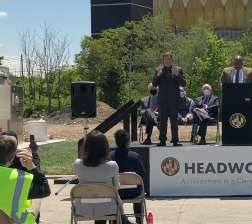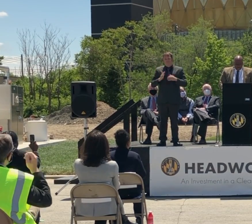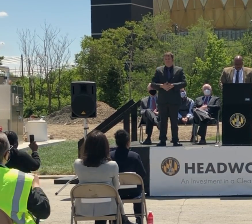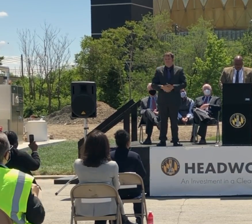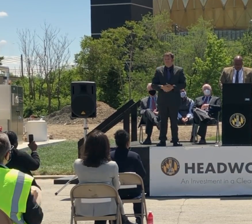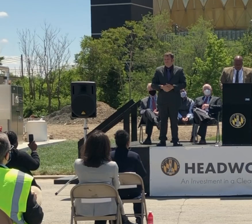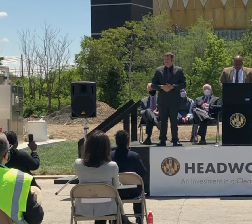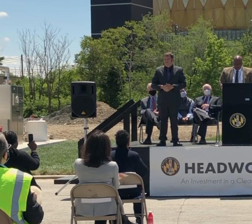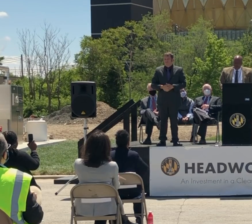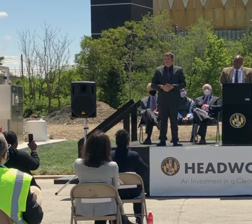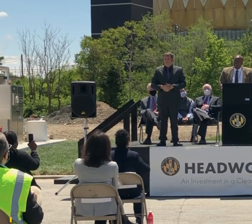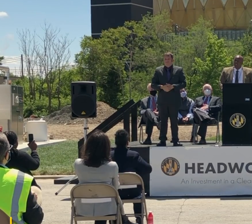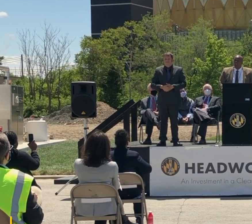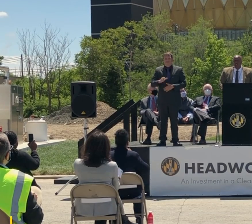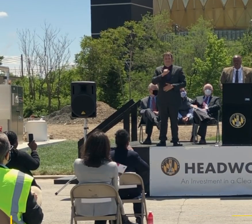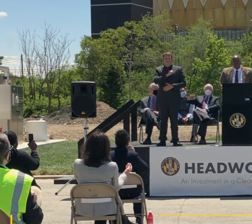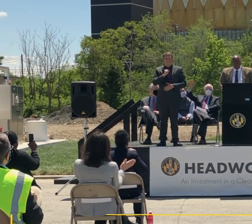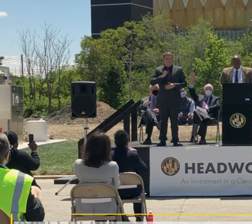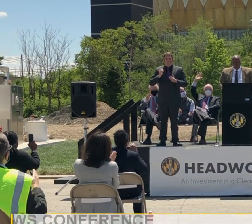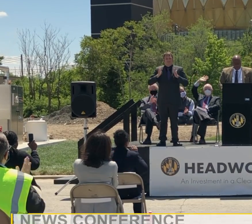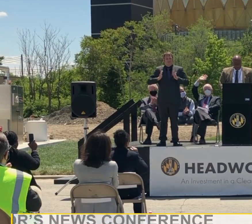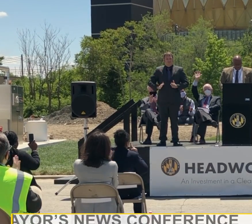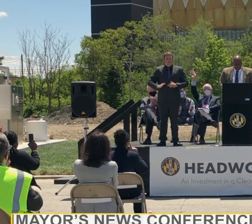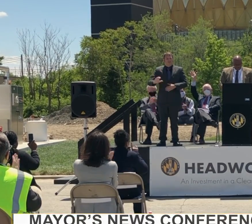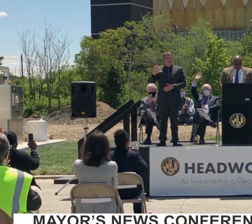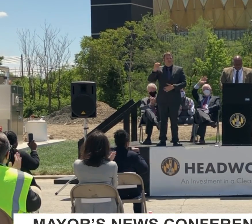We have Senator Ben Cardin.